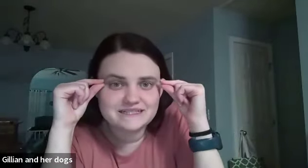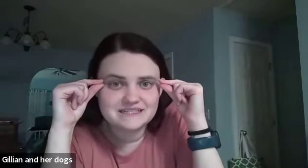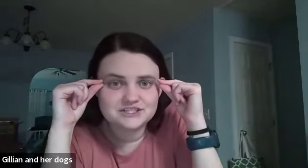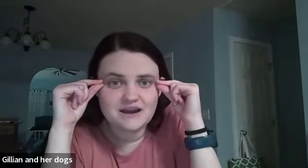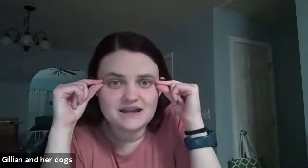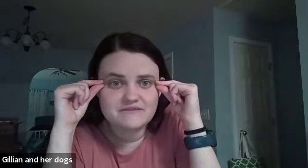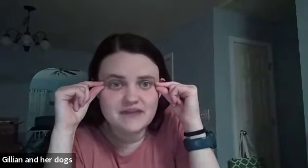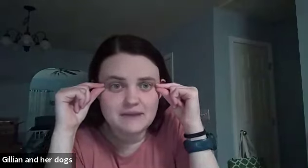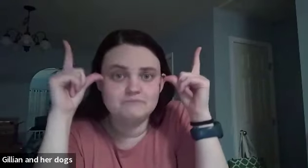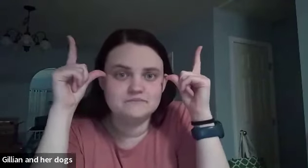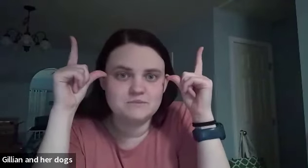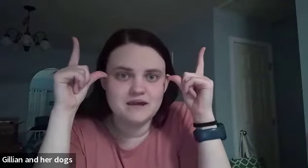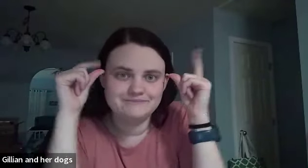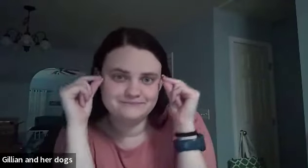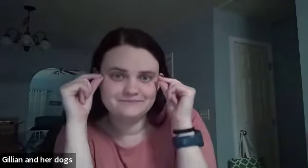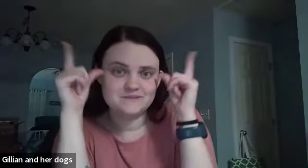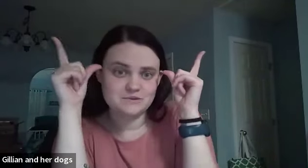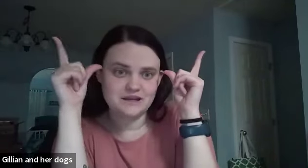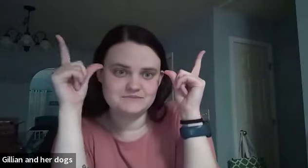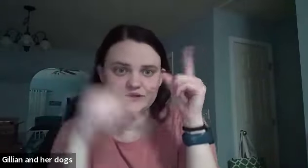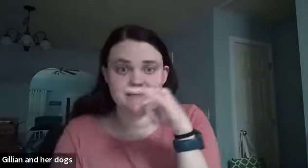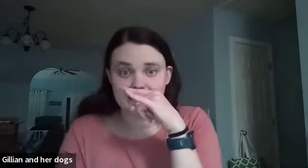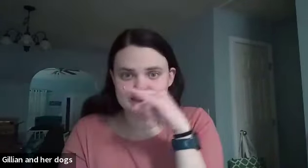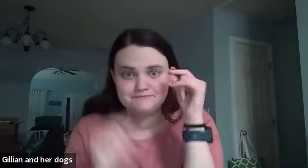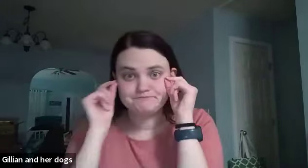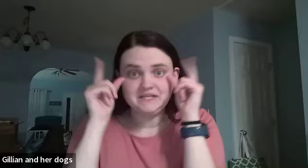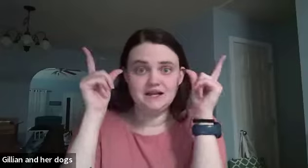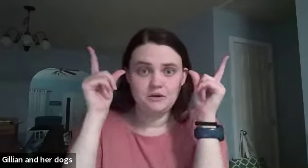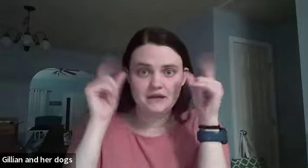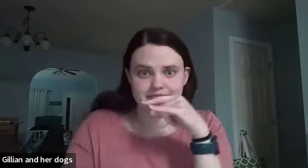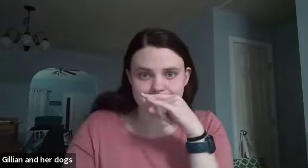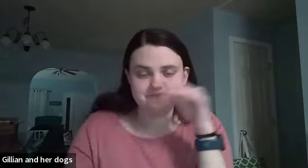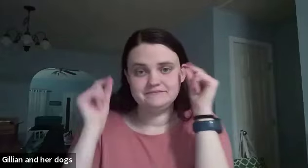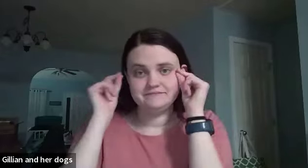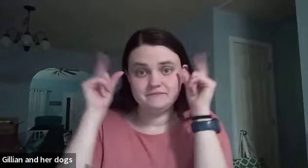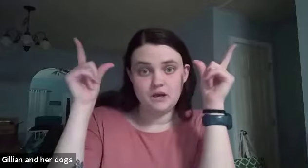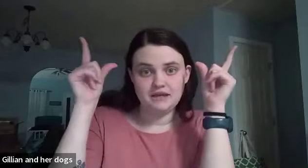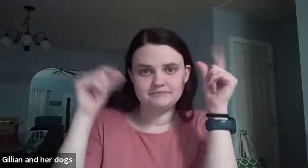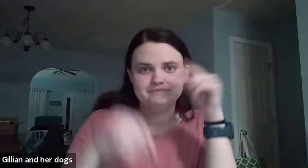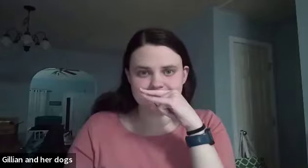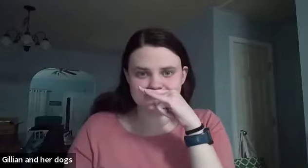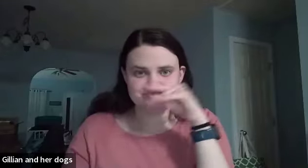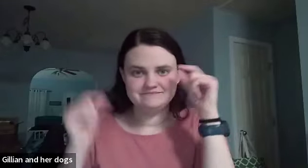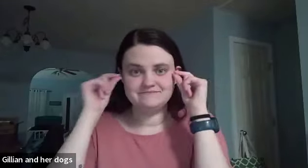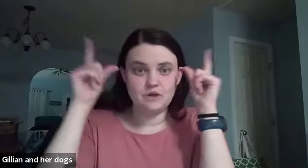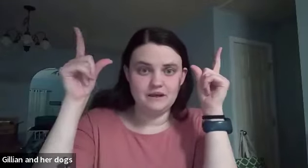20s next to your eyes and they spring up, spring up. So kids, awake, awake,